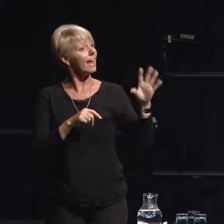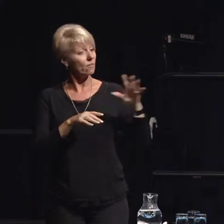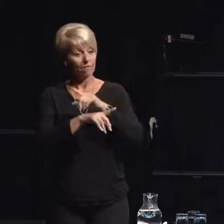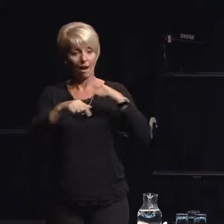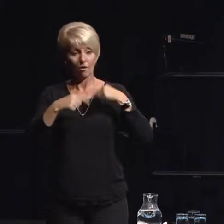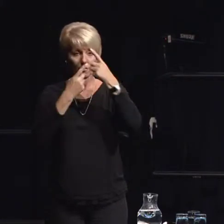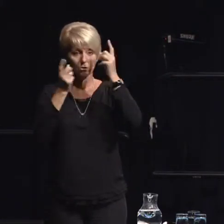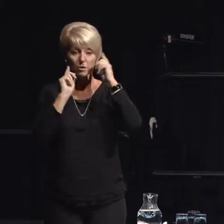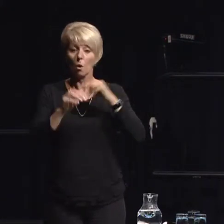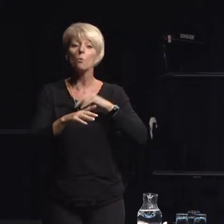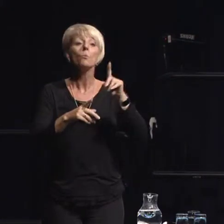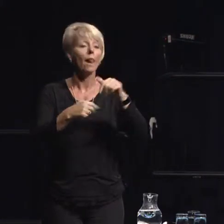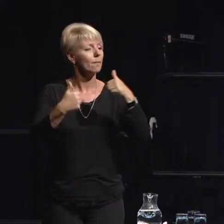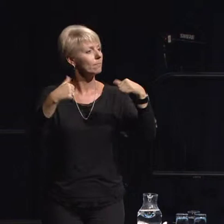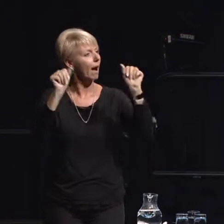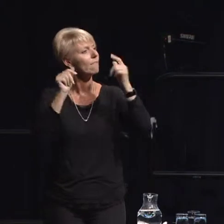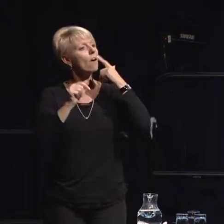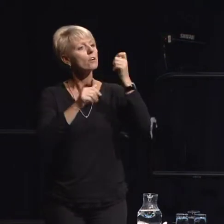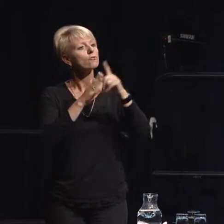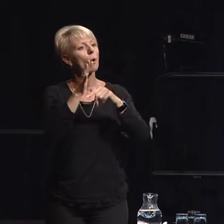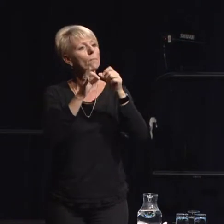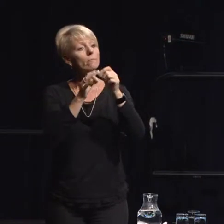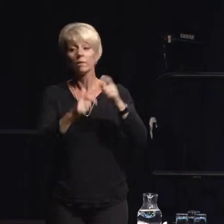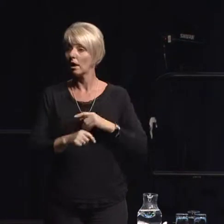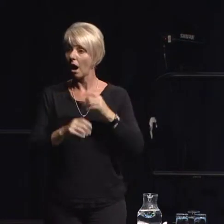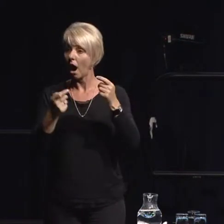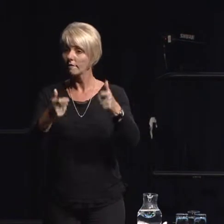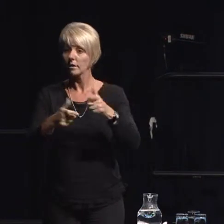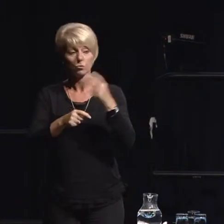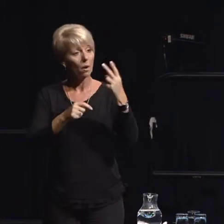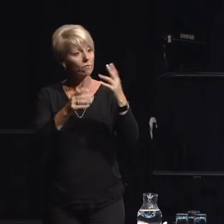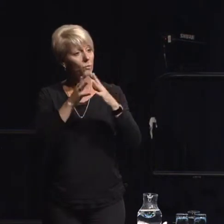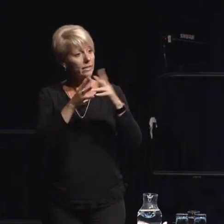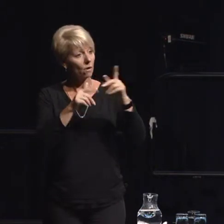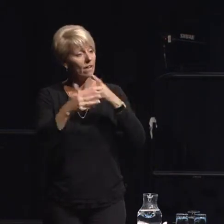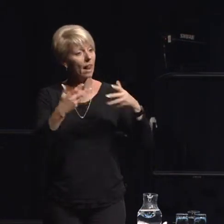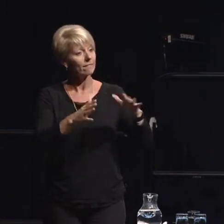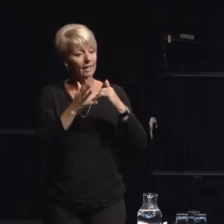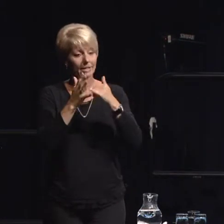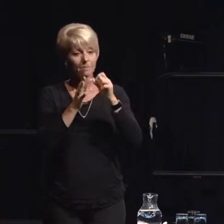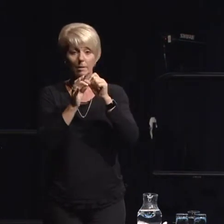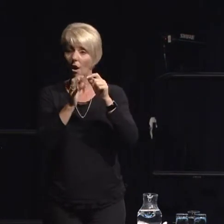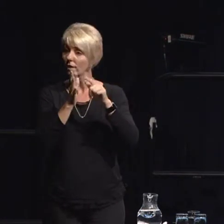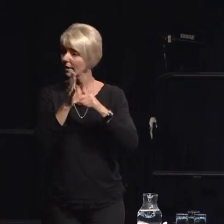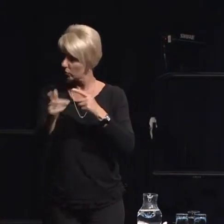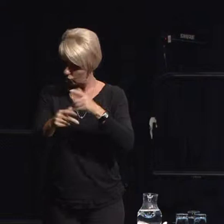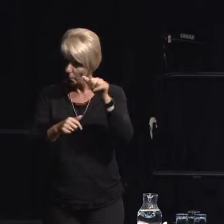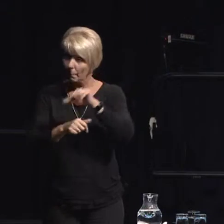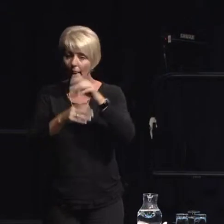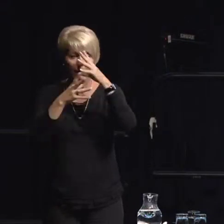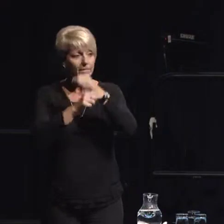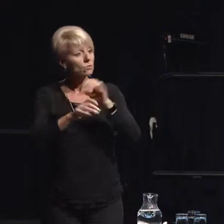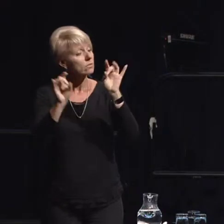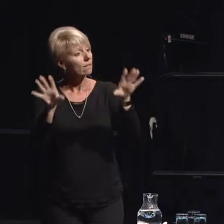further study or secure a job within 12 weeks of leaving Southbank Institute. You should believe in yourself and believe